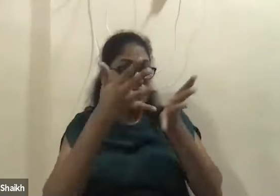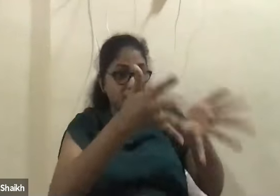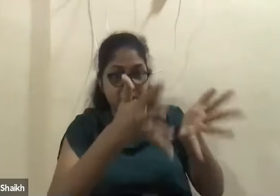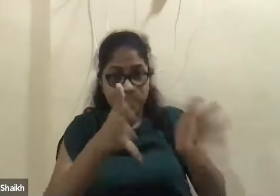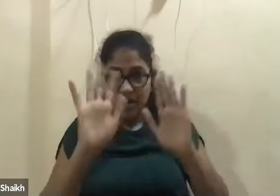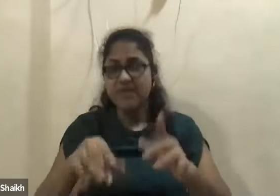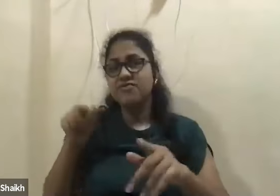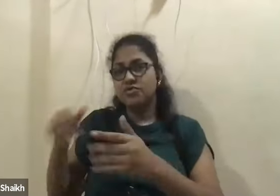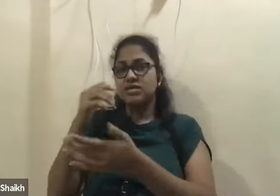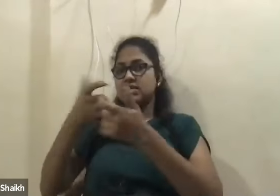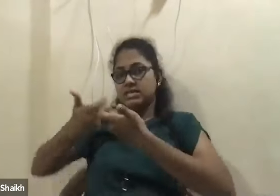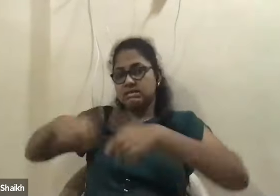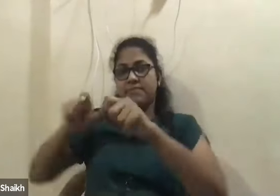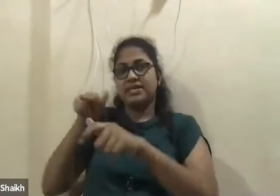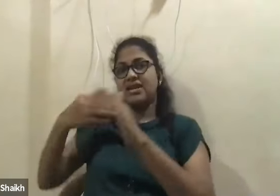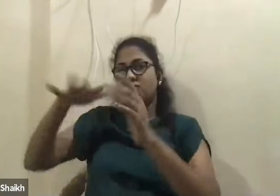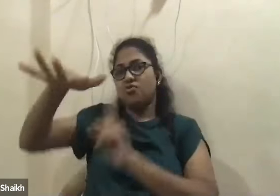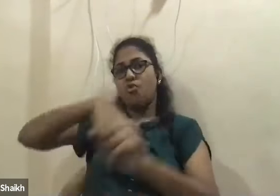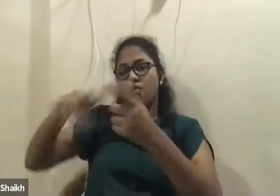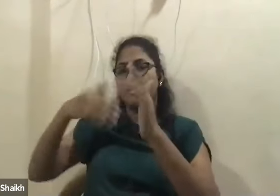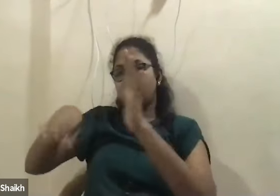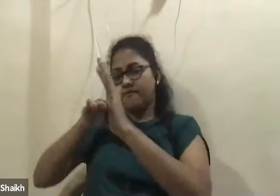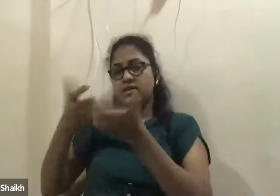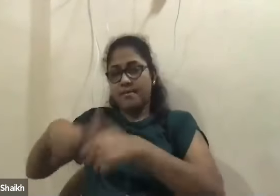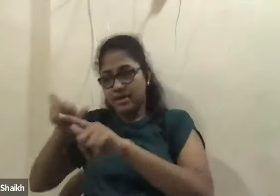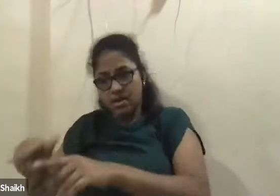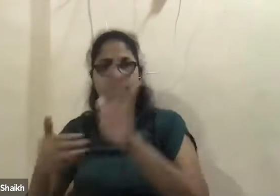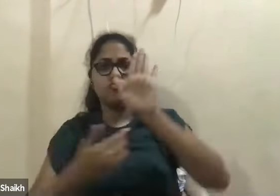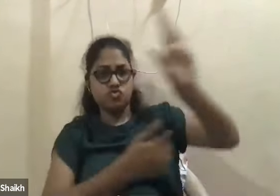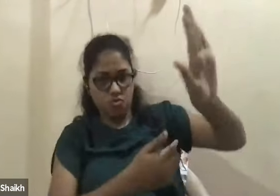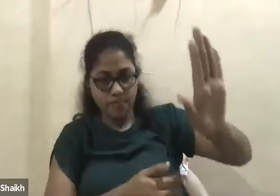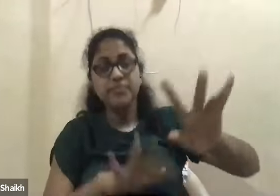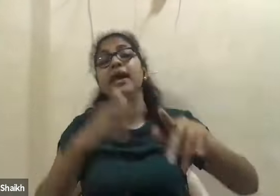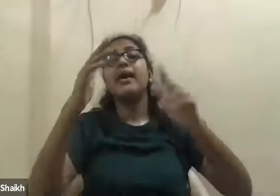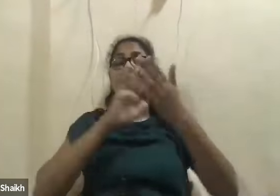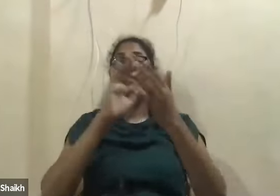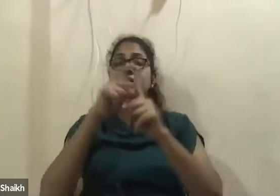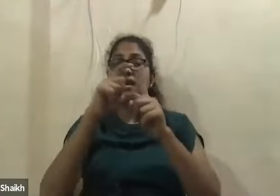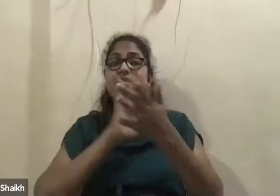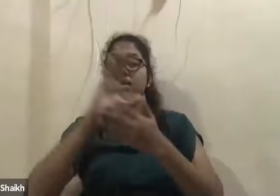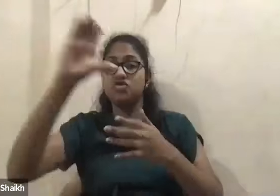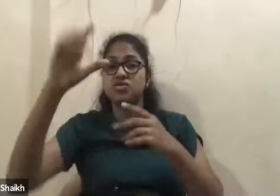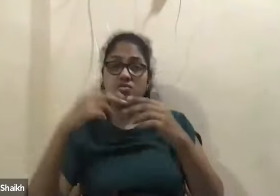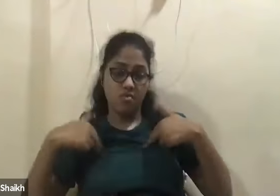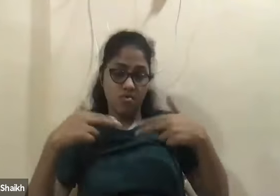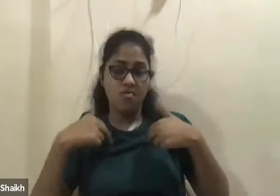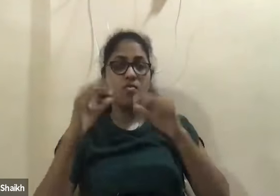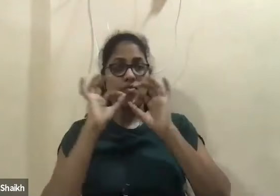them. There's also a Delhi High Court order that's also recorded in this master circular. It says that in every conspicuous